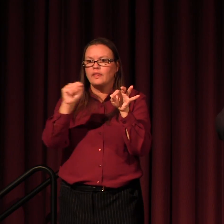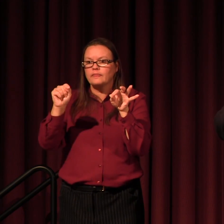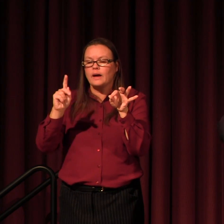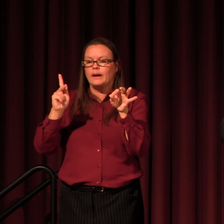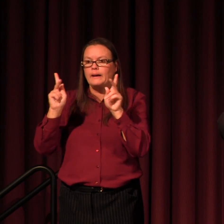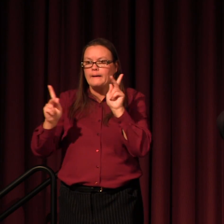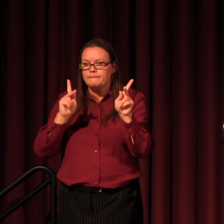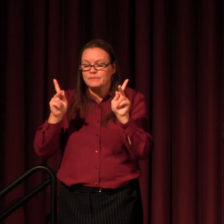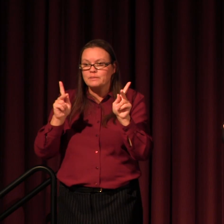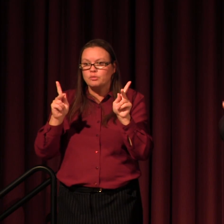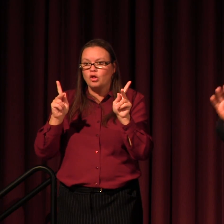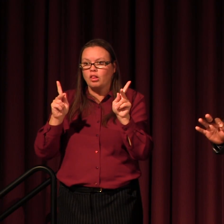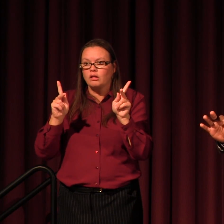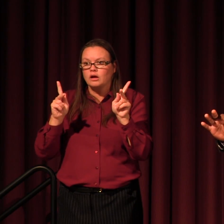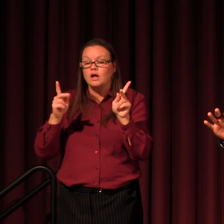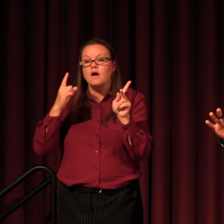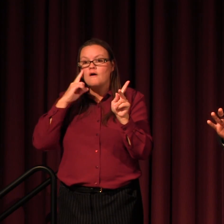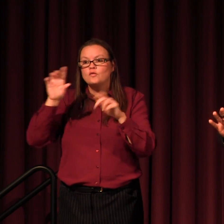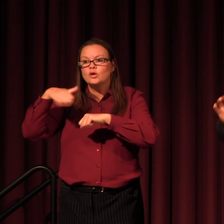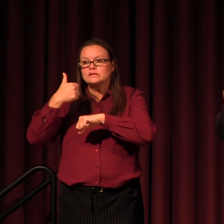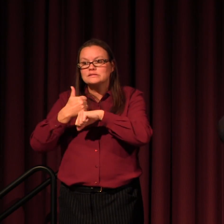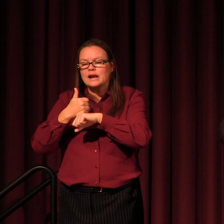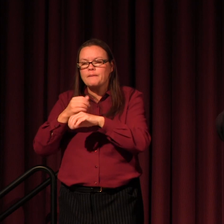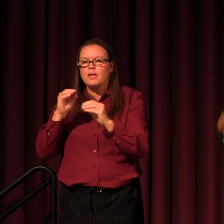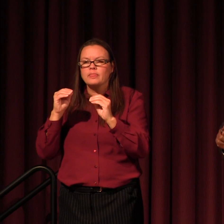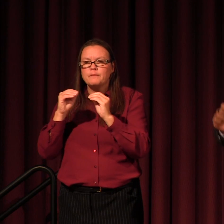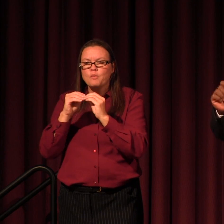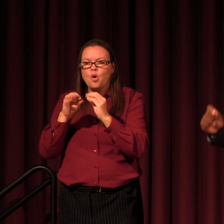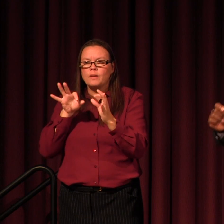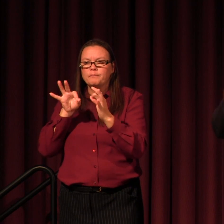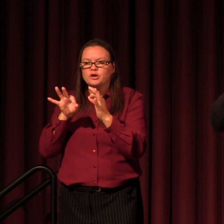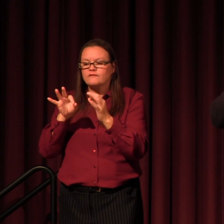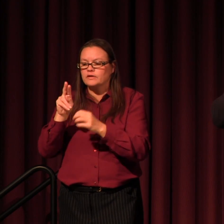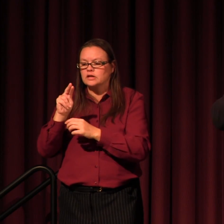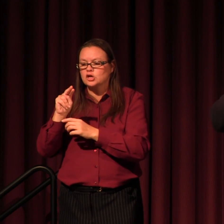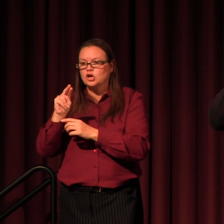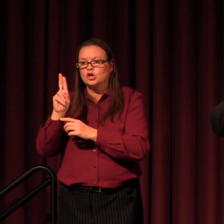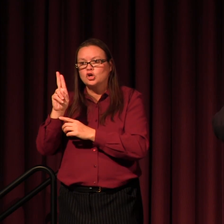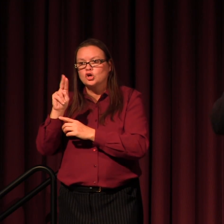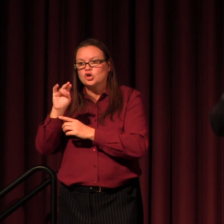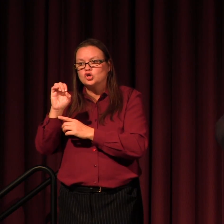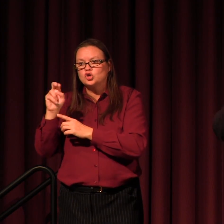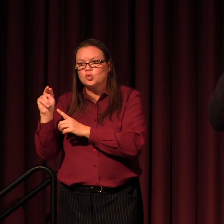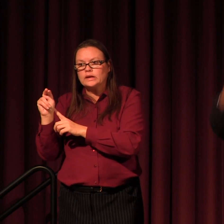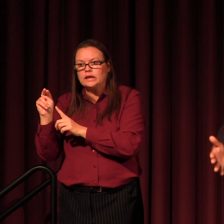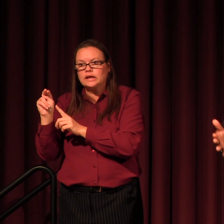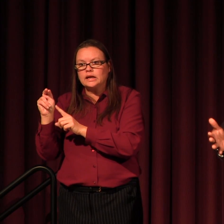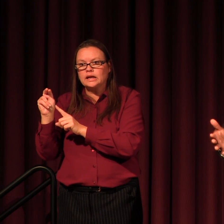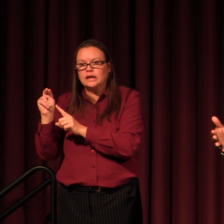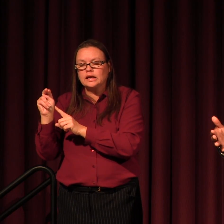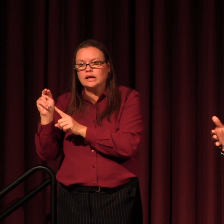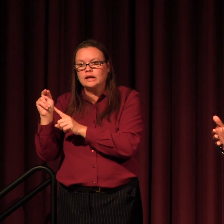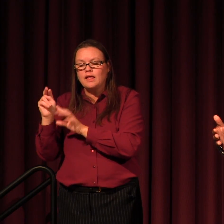a more perfect union, the first lines of the U.S. Constitution are about